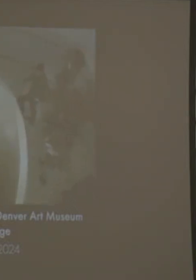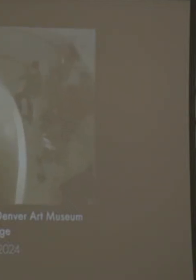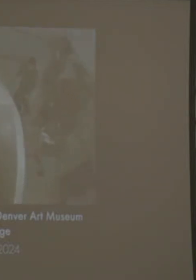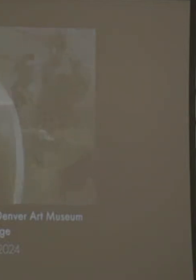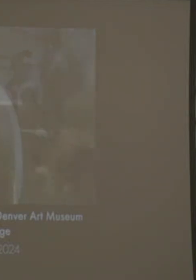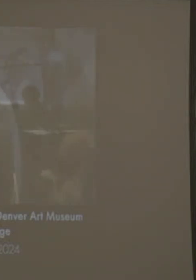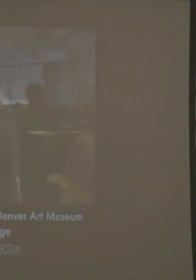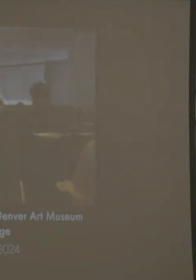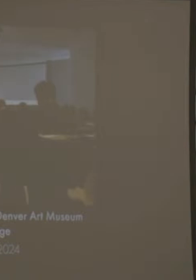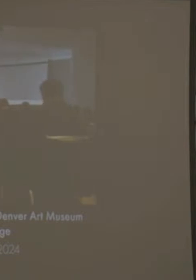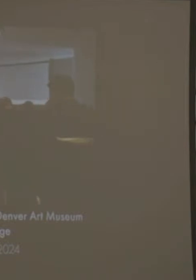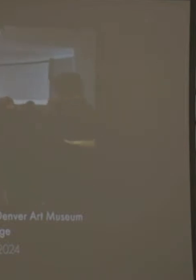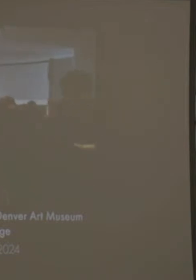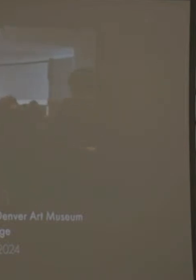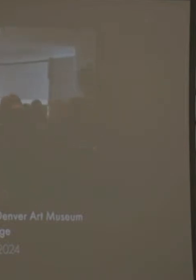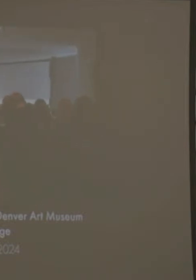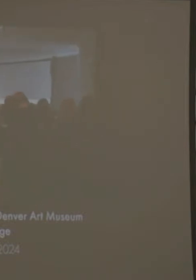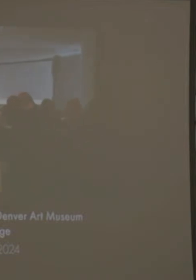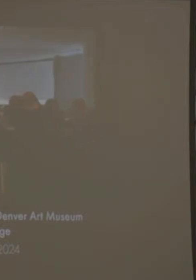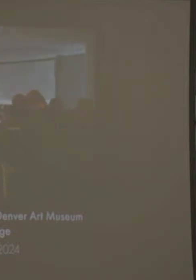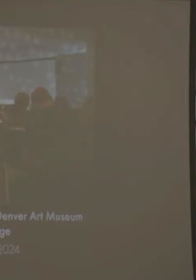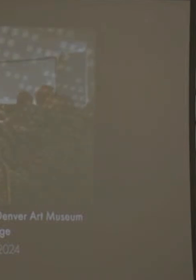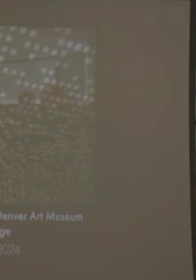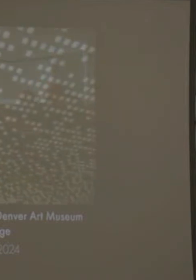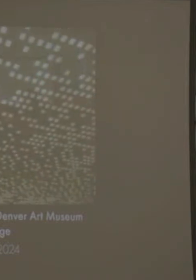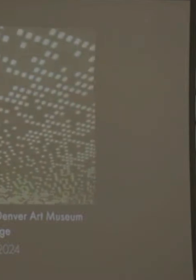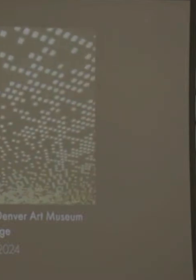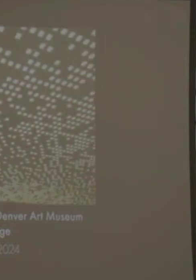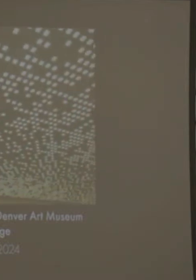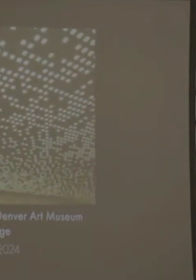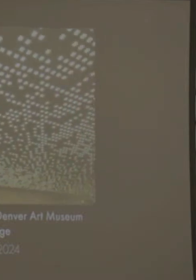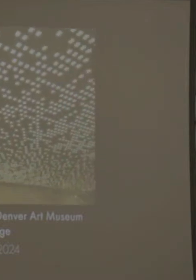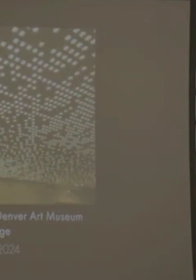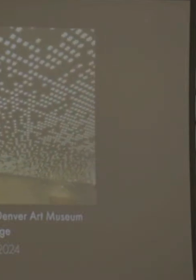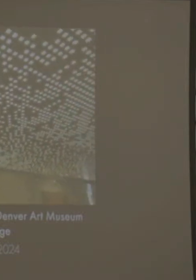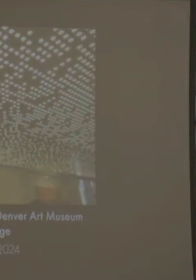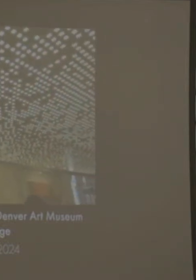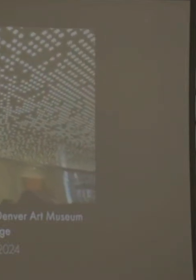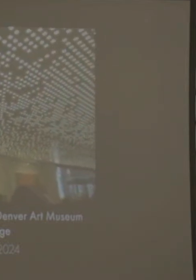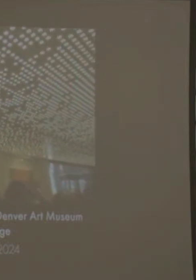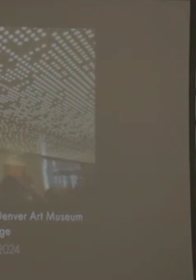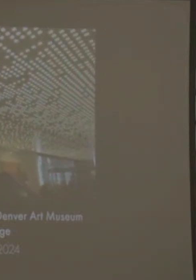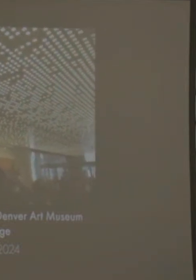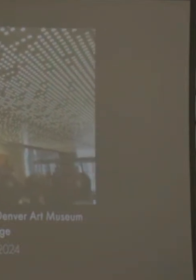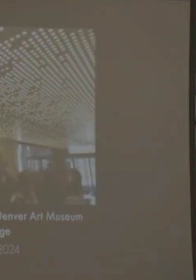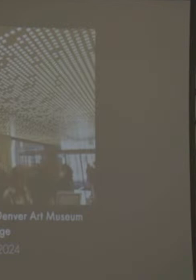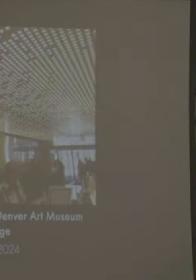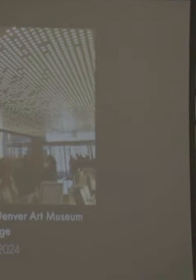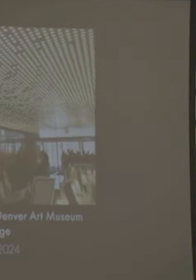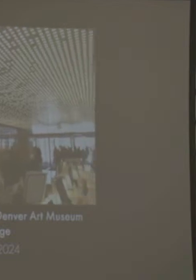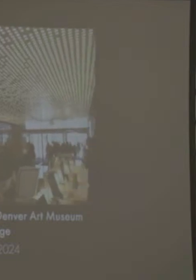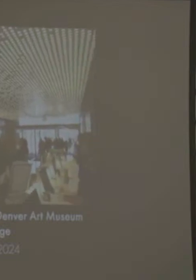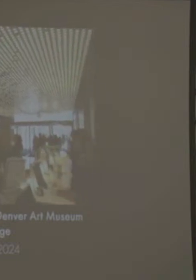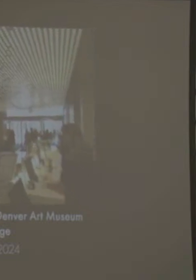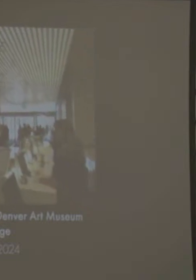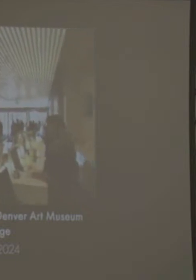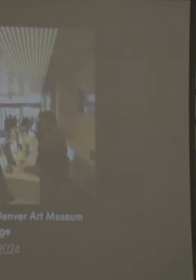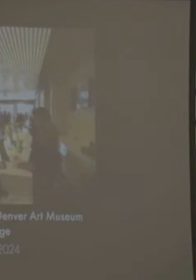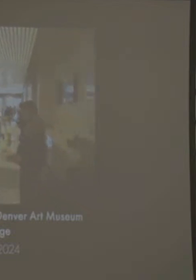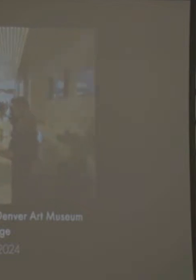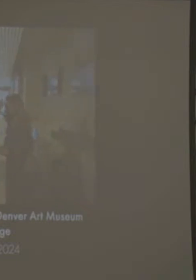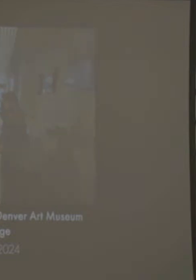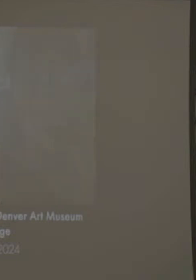this degree path has gotten me to have a different viewpoint on life, and one that has made my younger